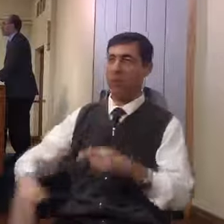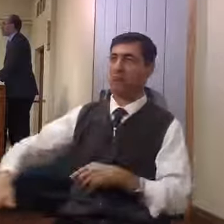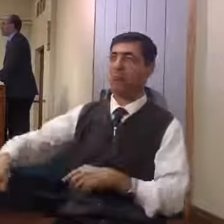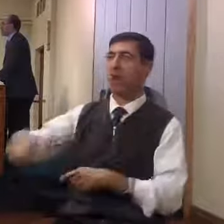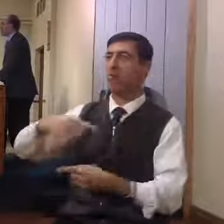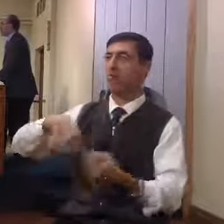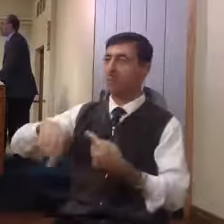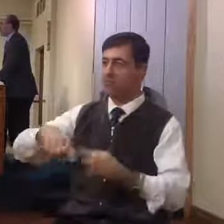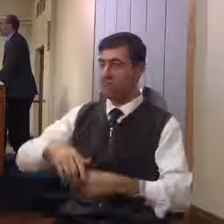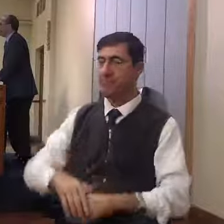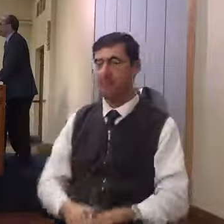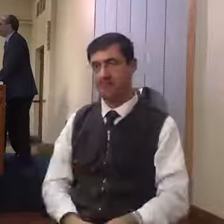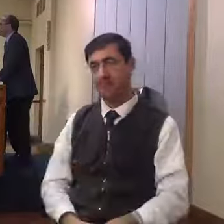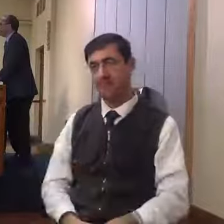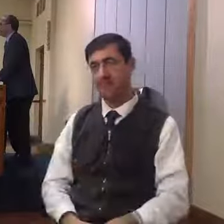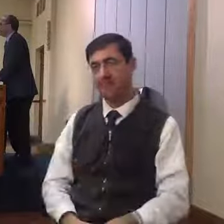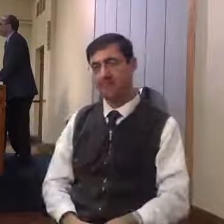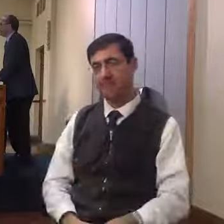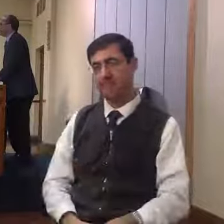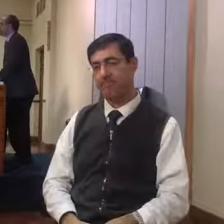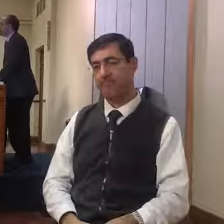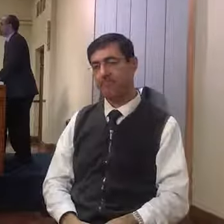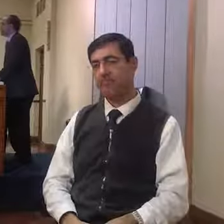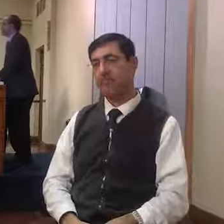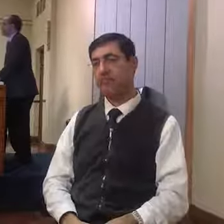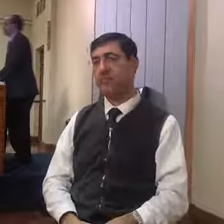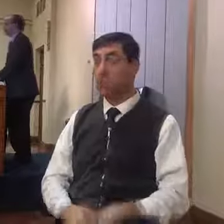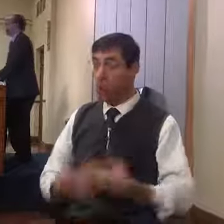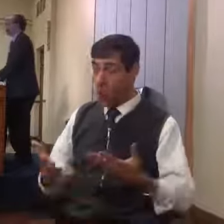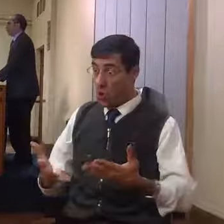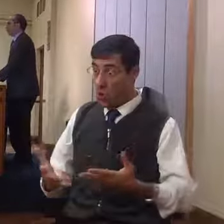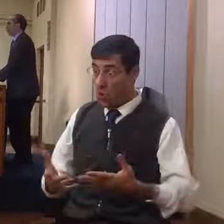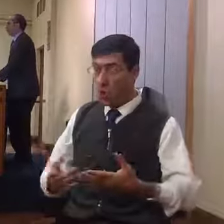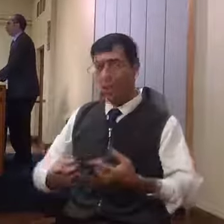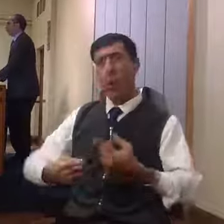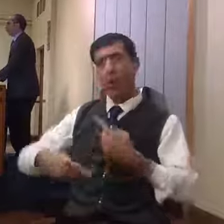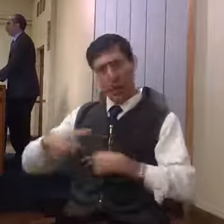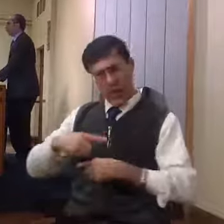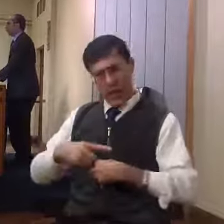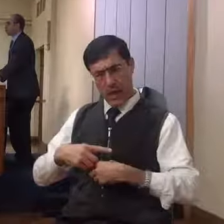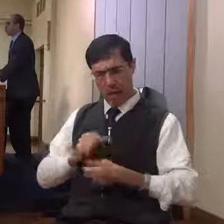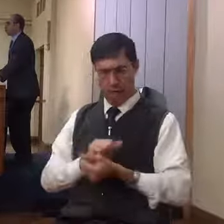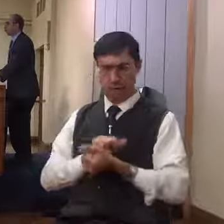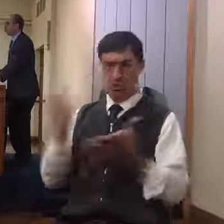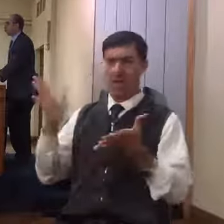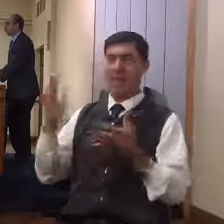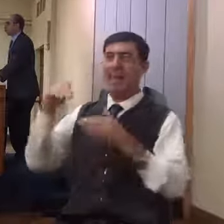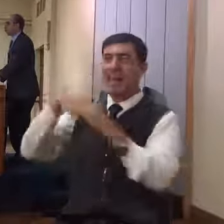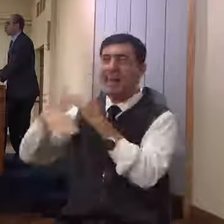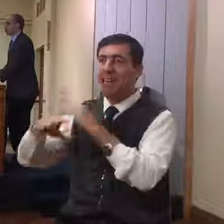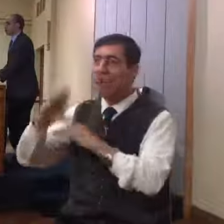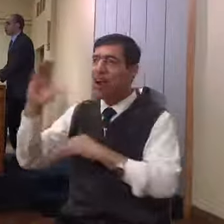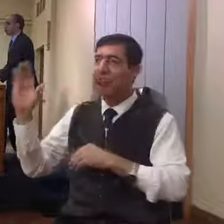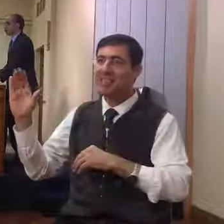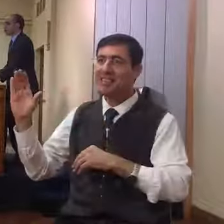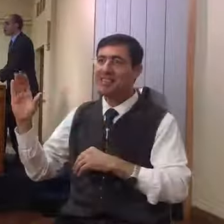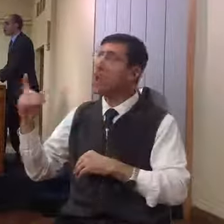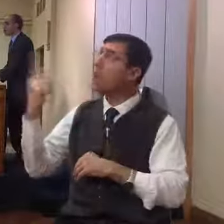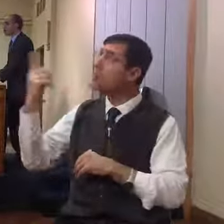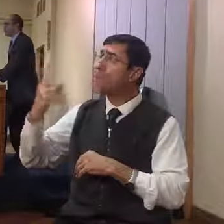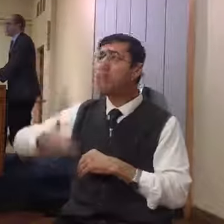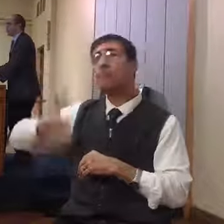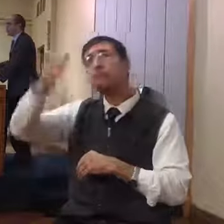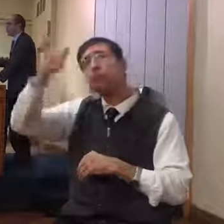Christ, we have deep and lasting freedom. He died on the cross of Calvary to set us